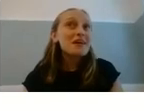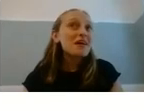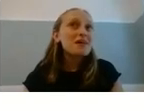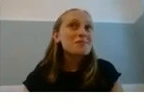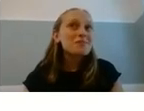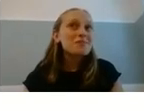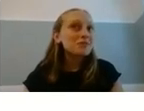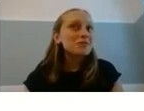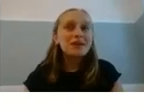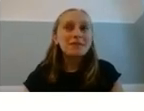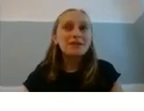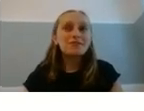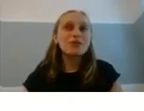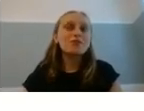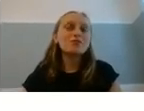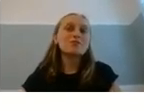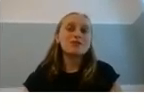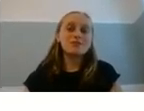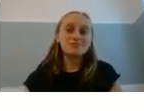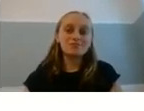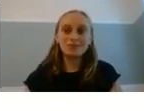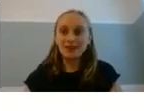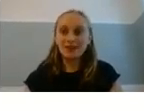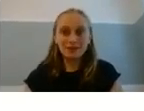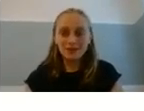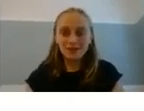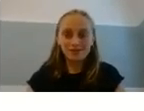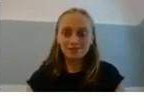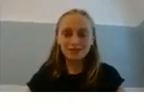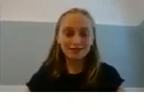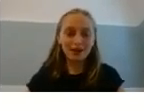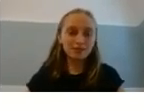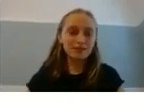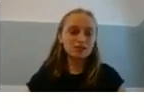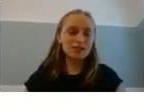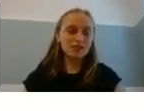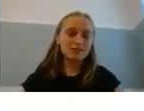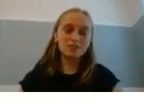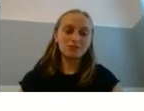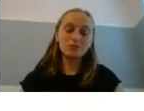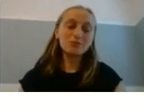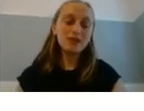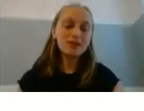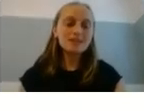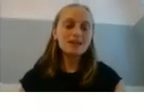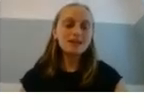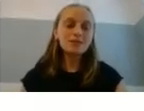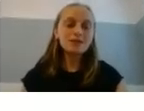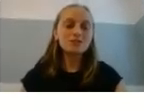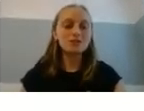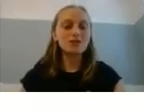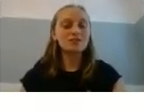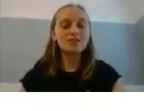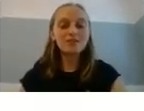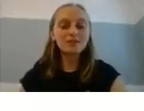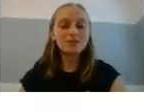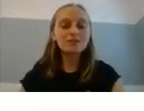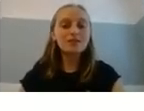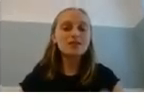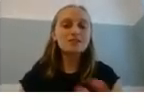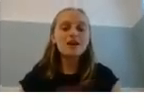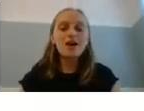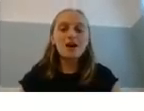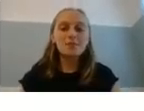um a career that might involve um or that might um allow me to then utilize sign language there are a lot of